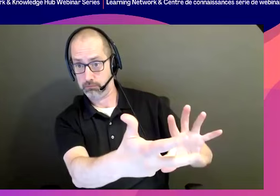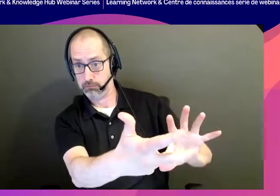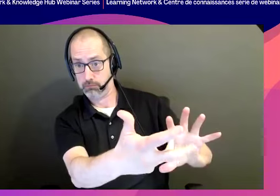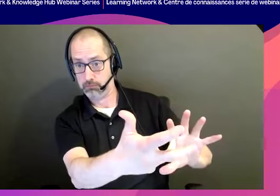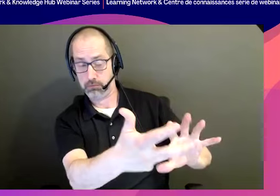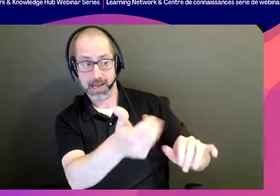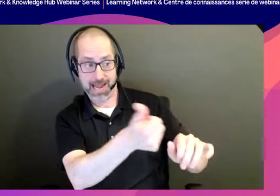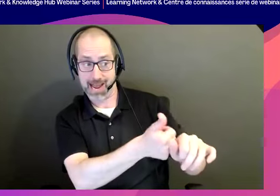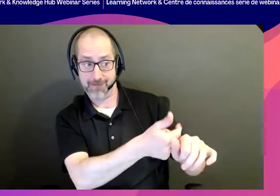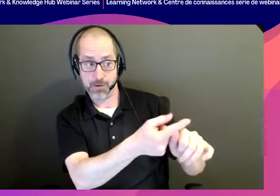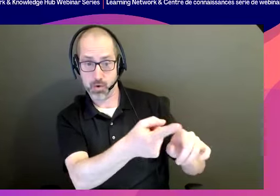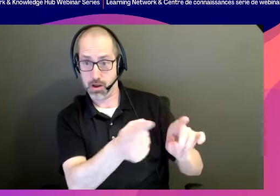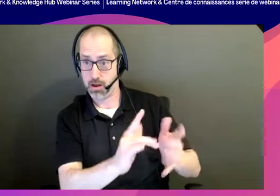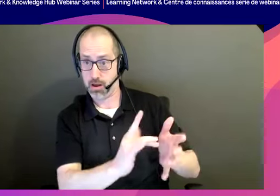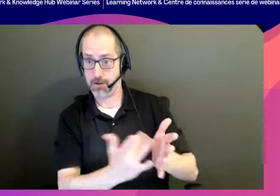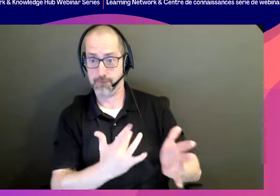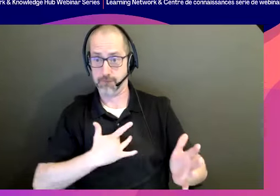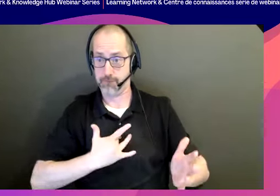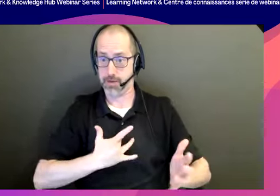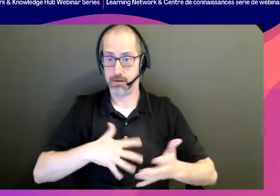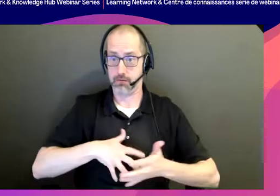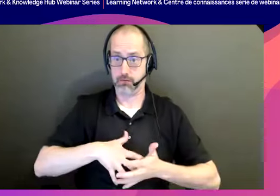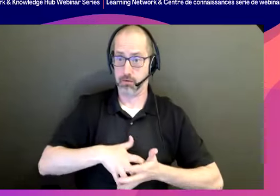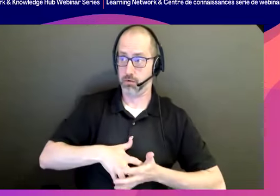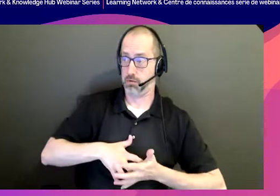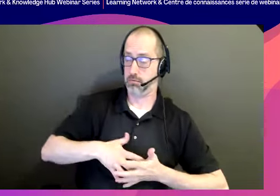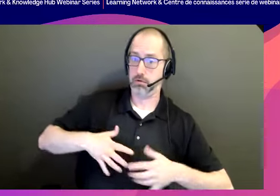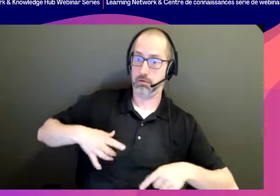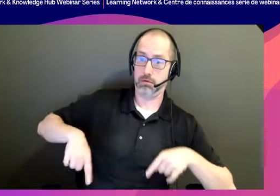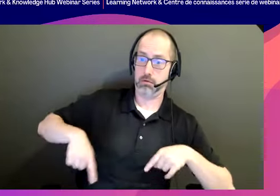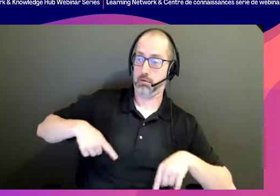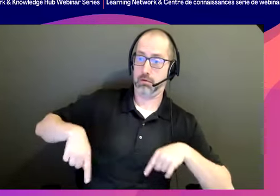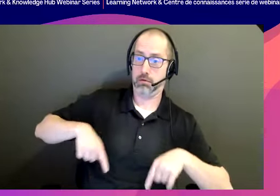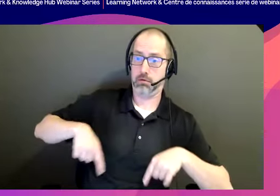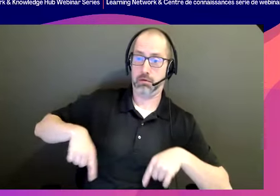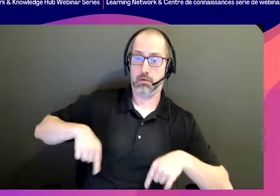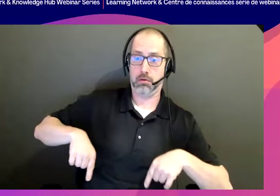vulnerable. The family may be very